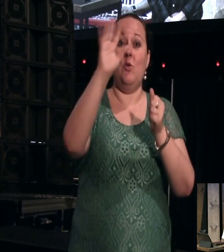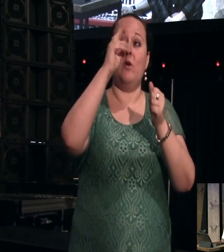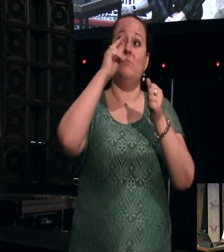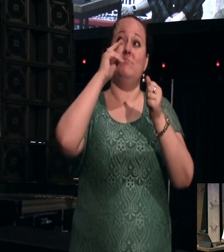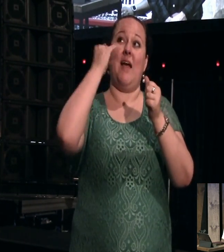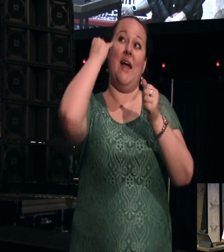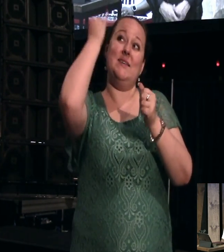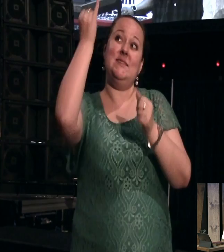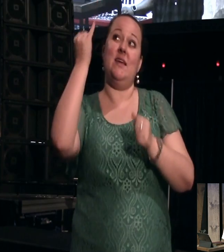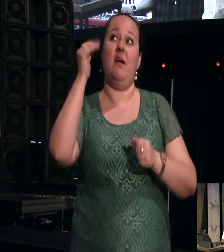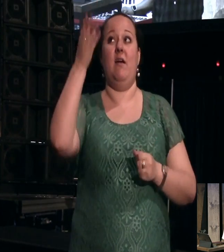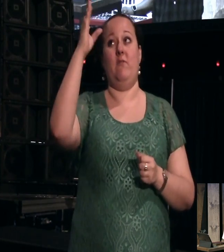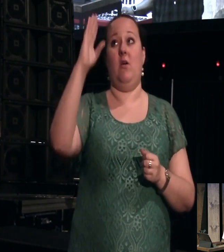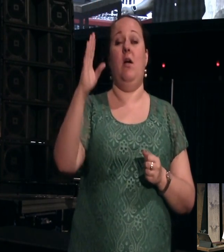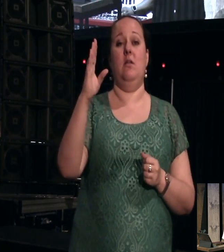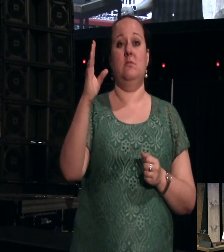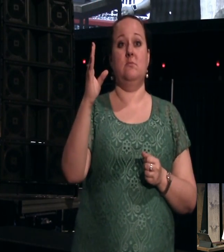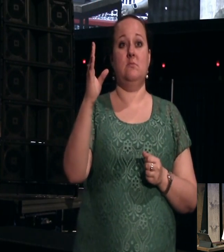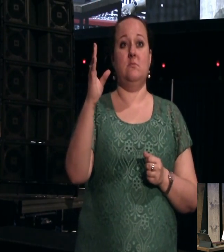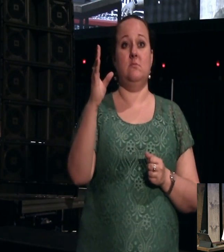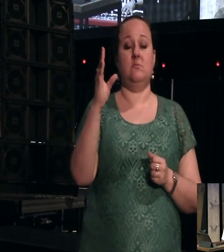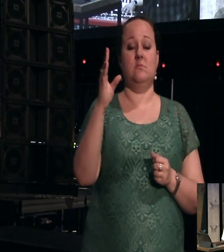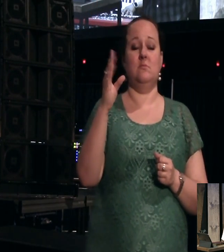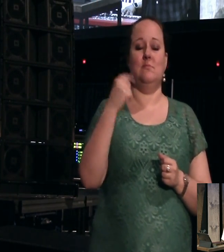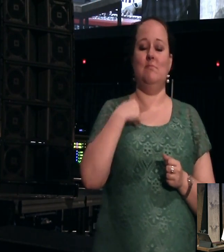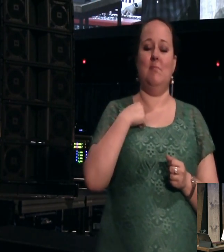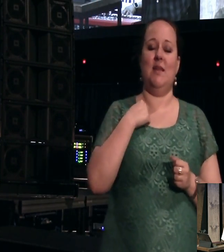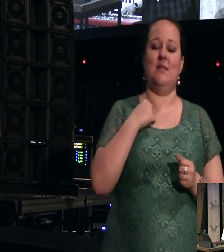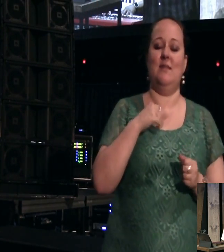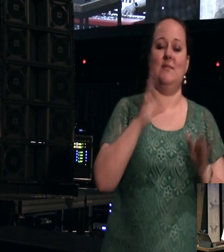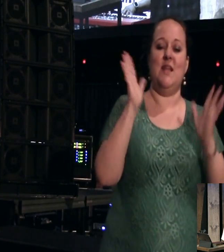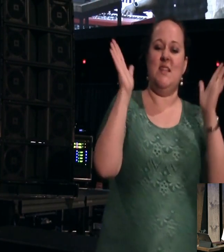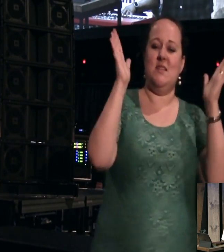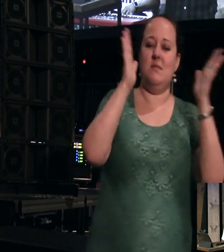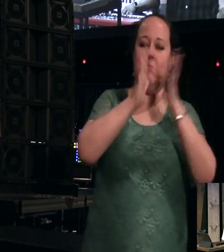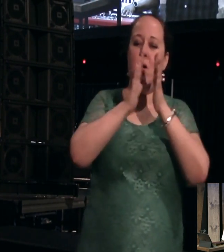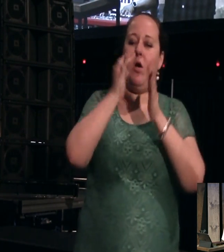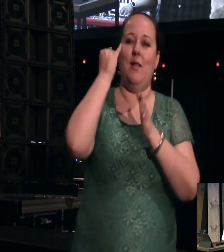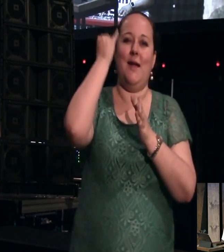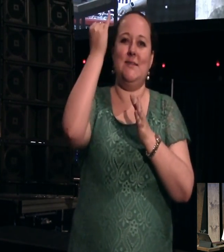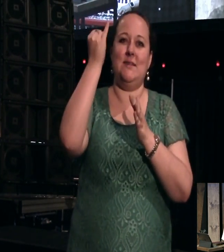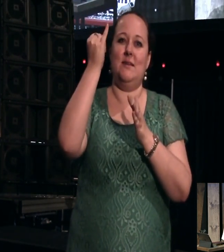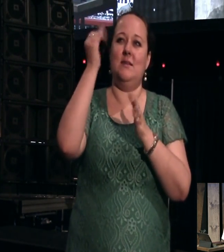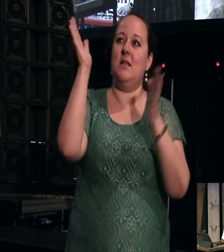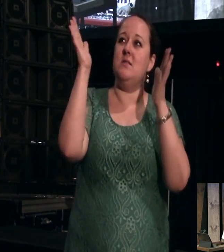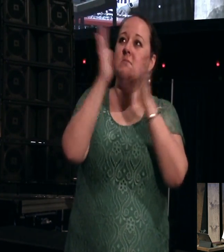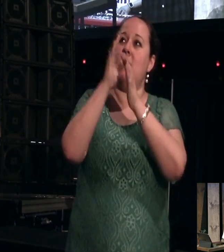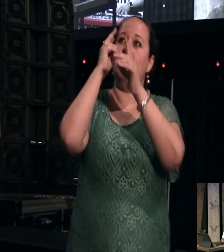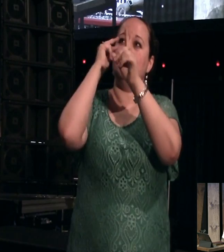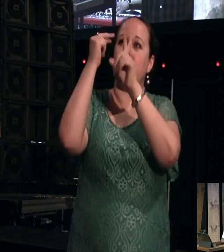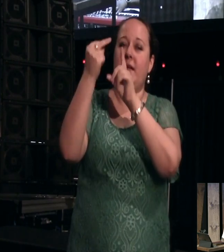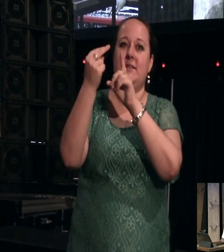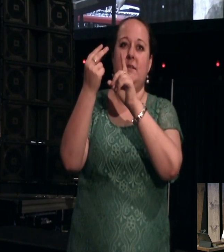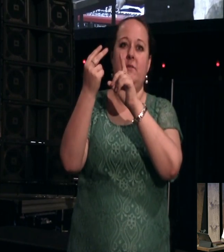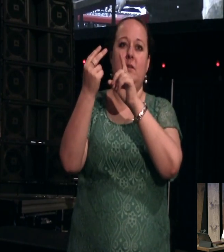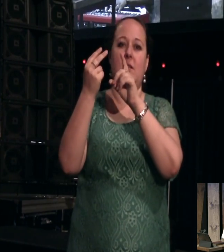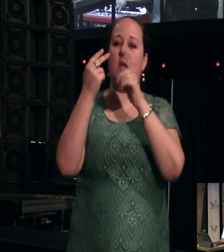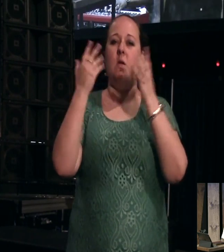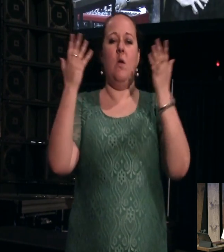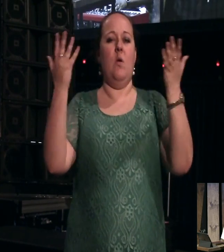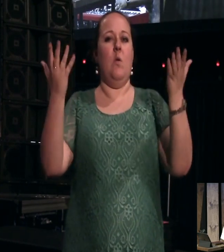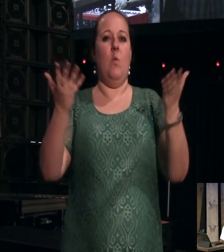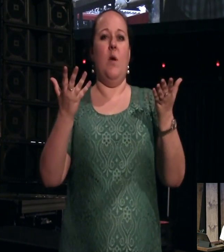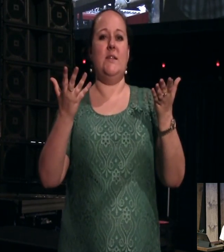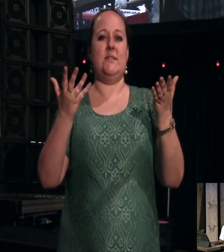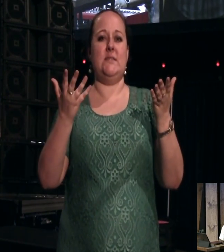an issue with your view of him. It'll be too small of a view of him. So I just